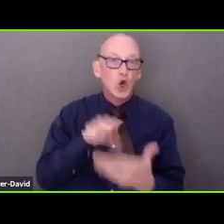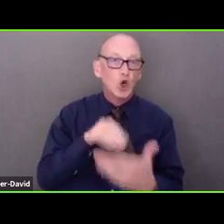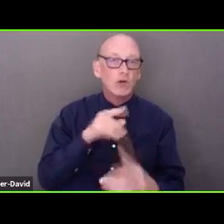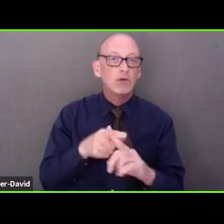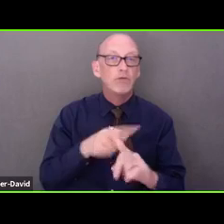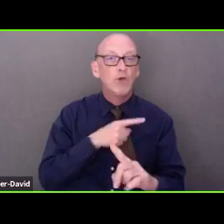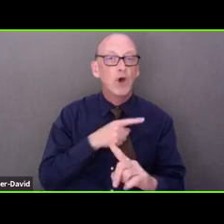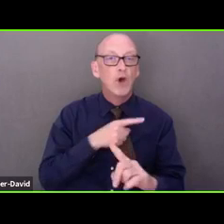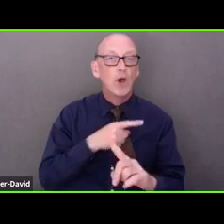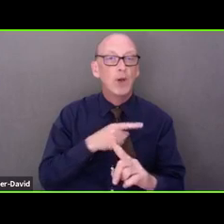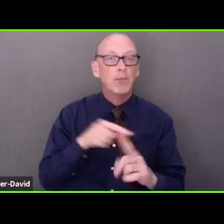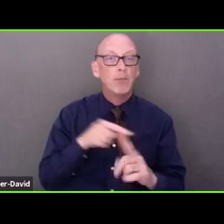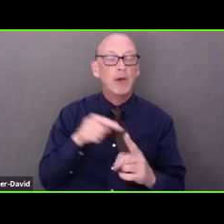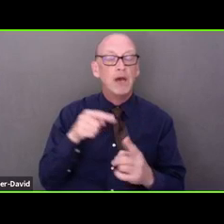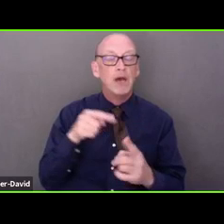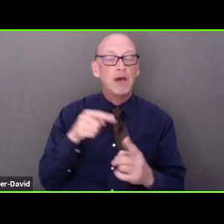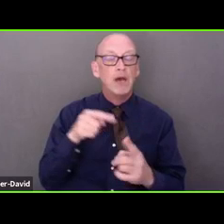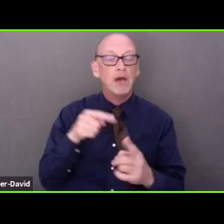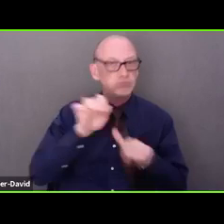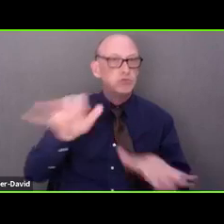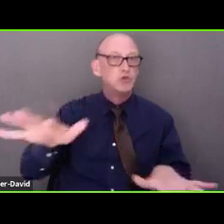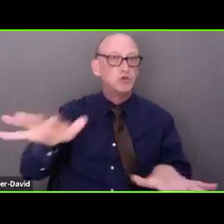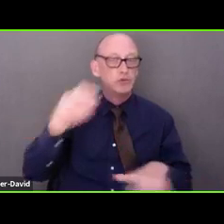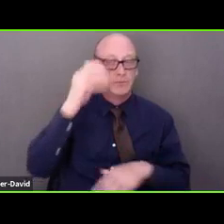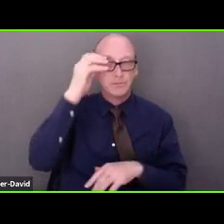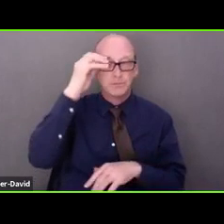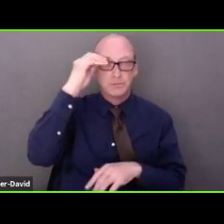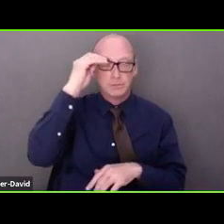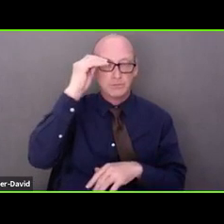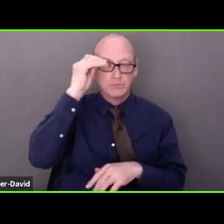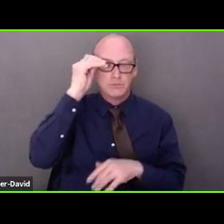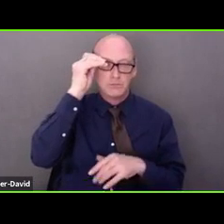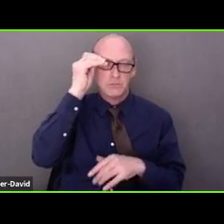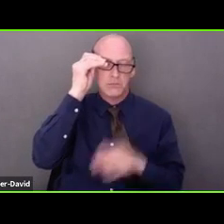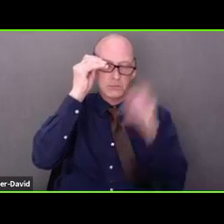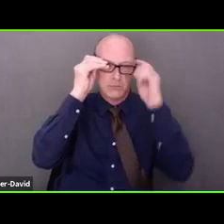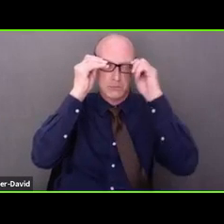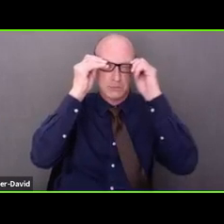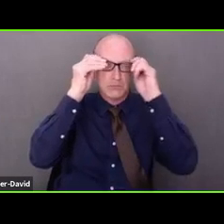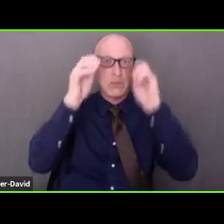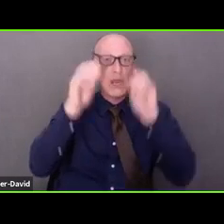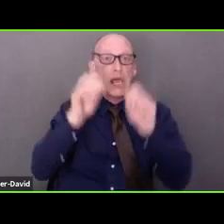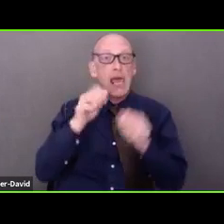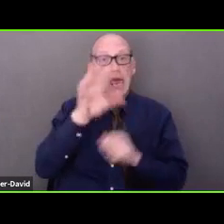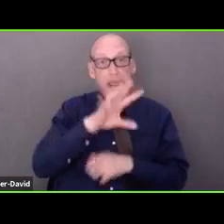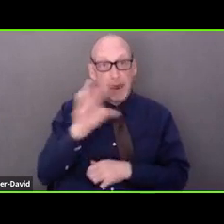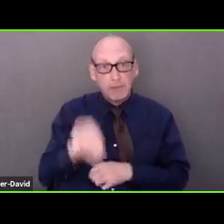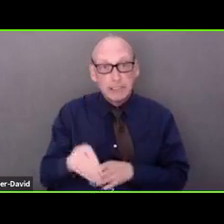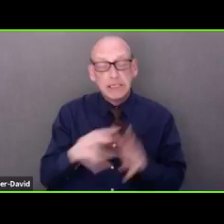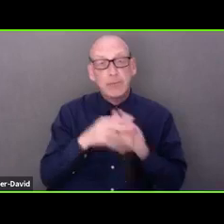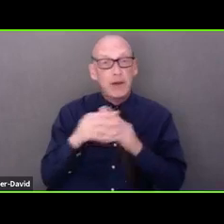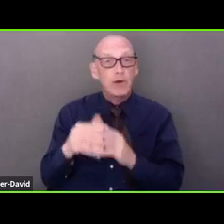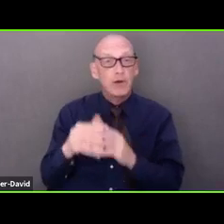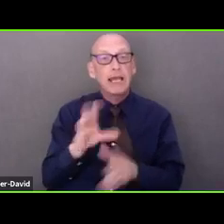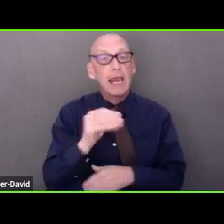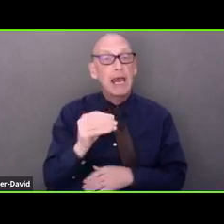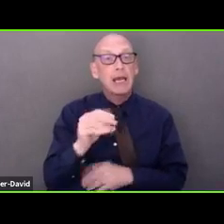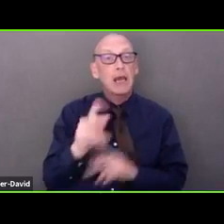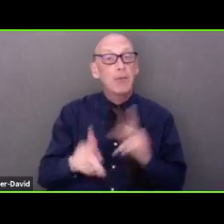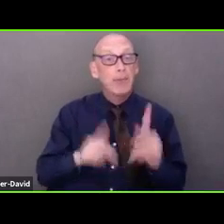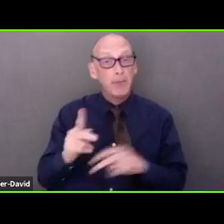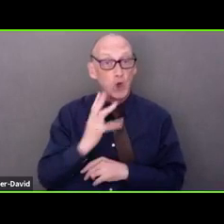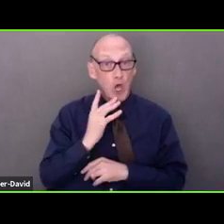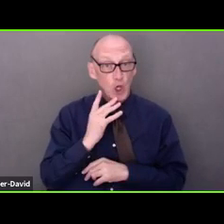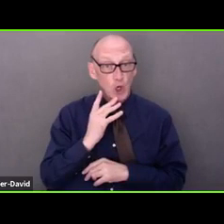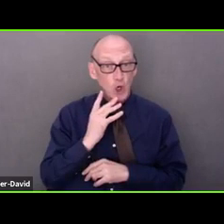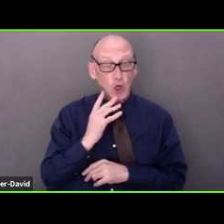this pandemic is that African Americans, and people of color, and if there's something bad